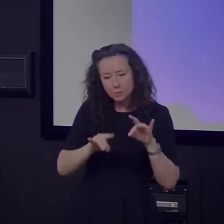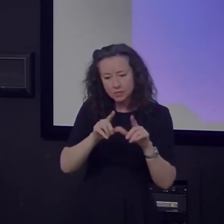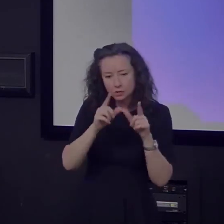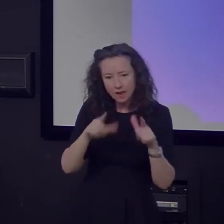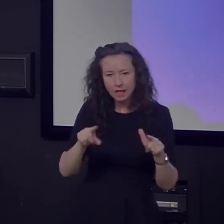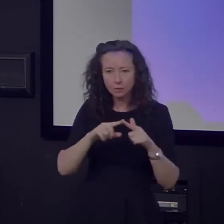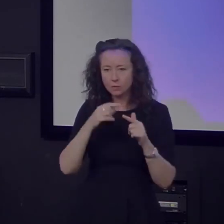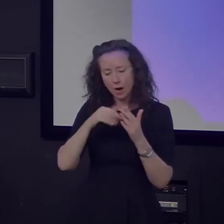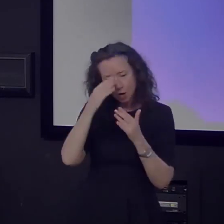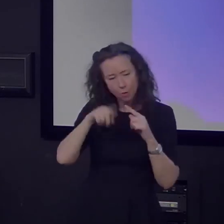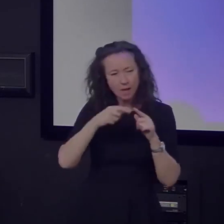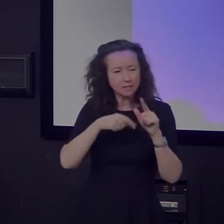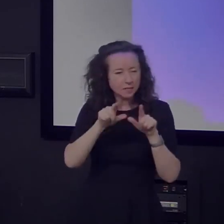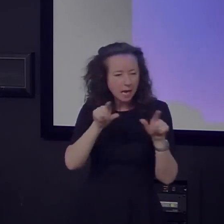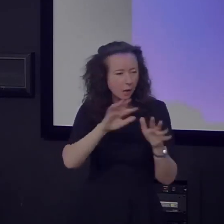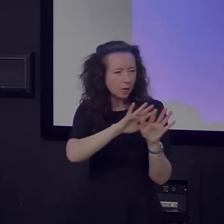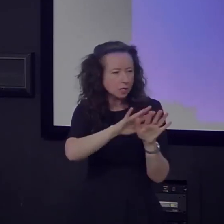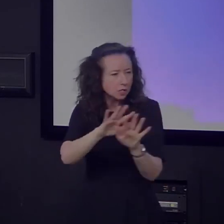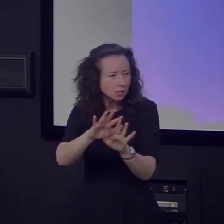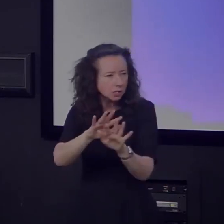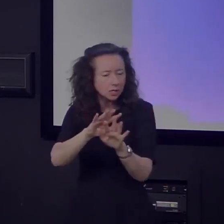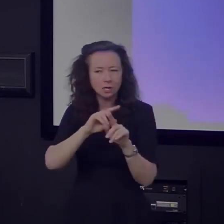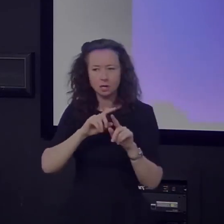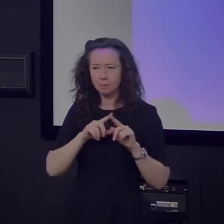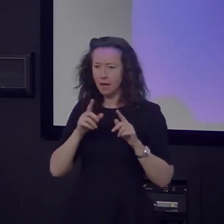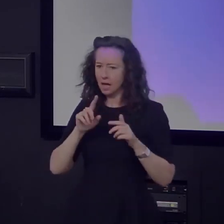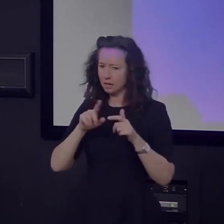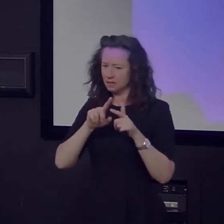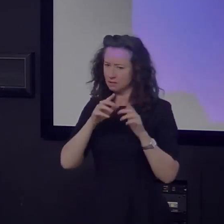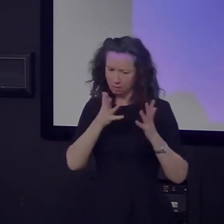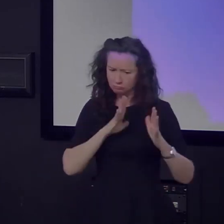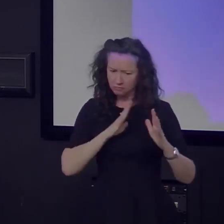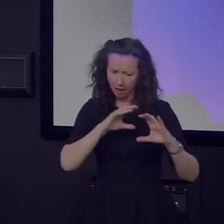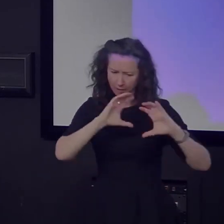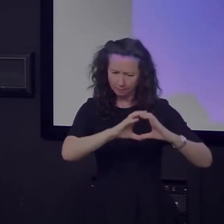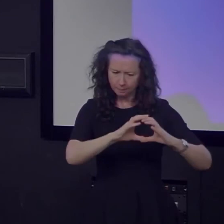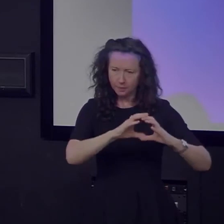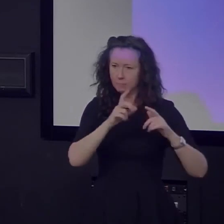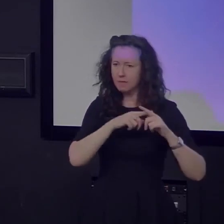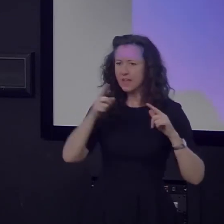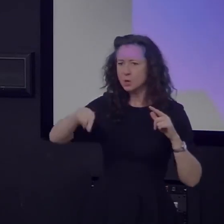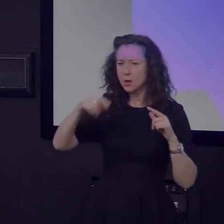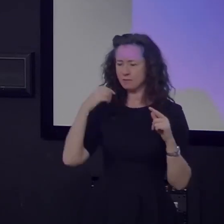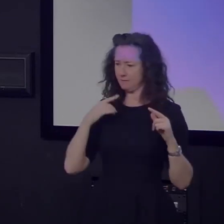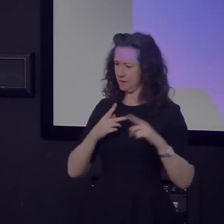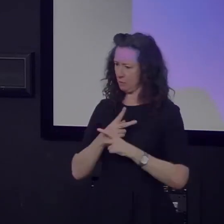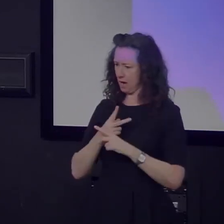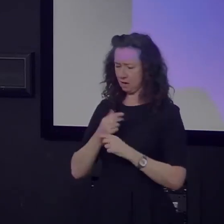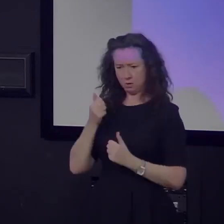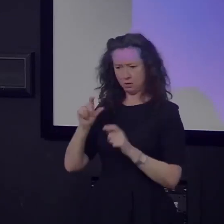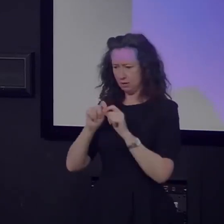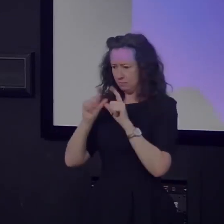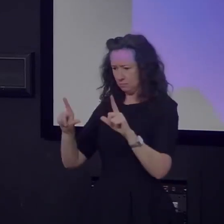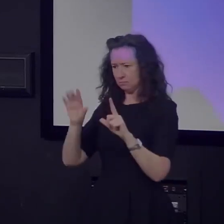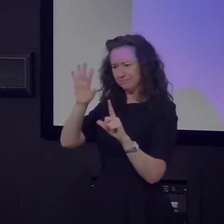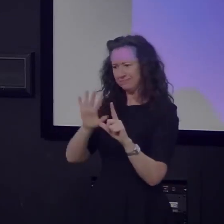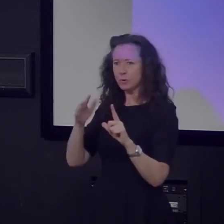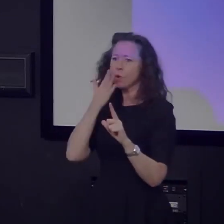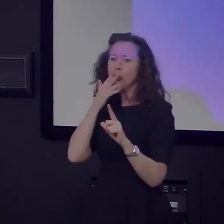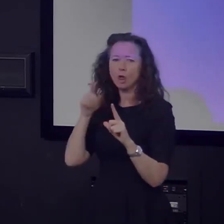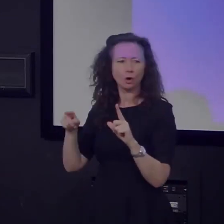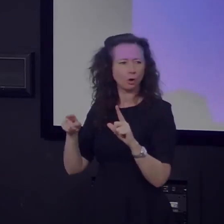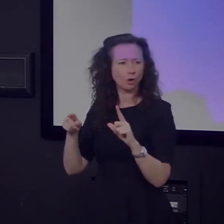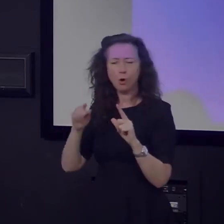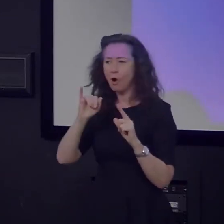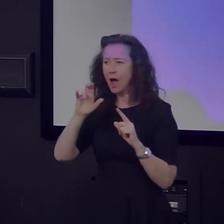and all the rest of it. But you're going to have to make a decision about what color to use on your interface or how big should the icons be. And you